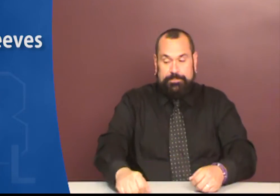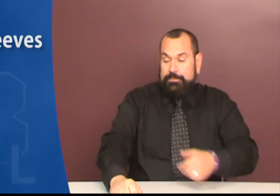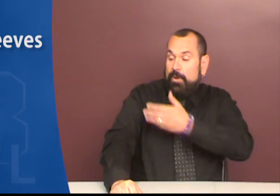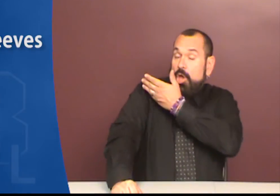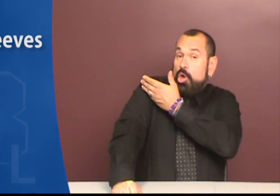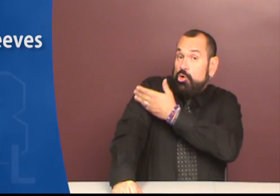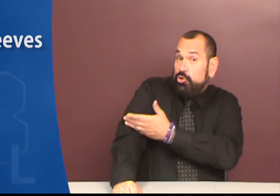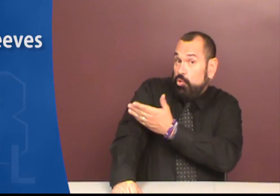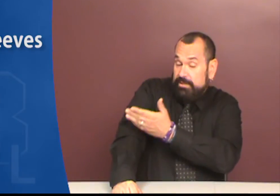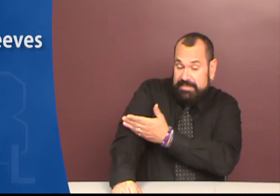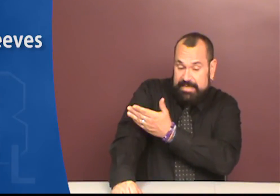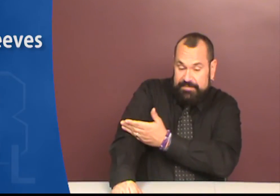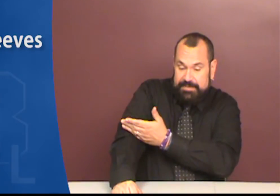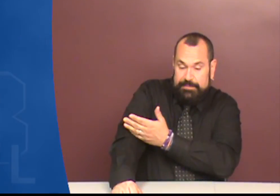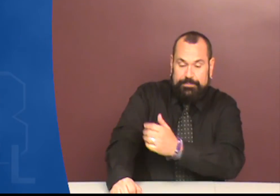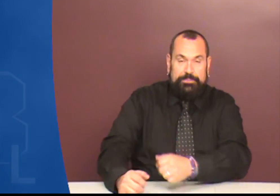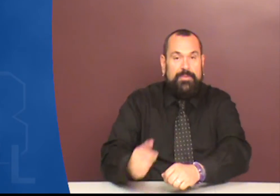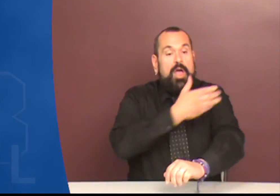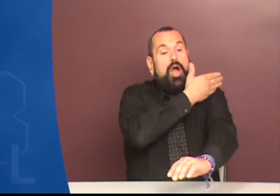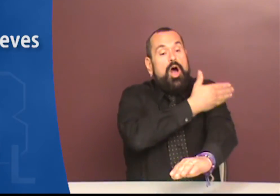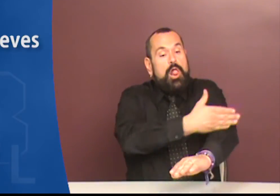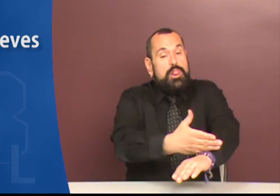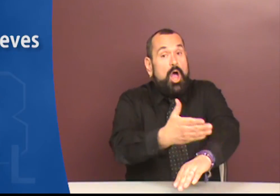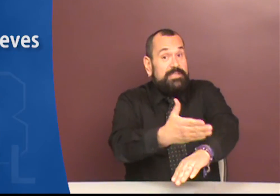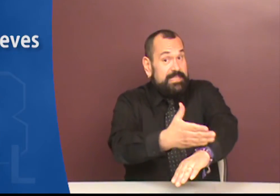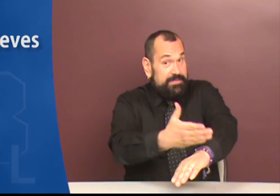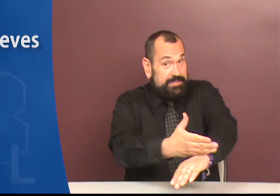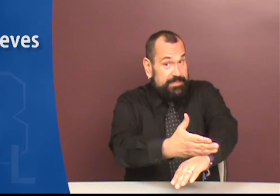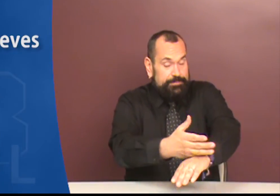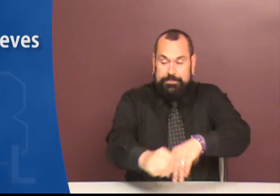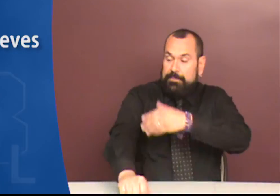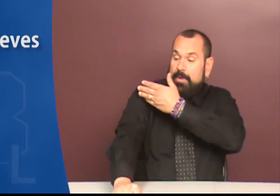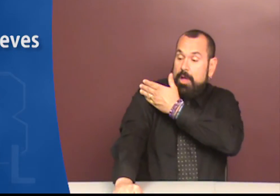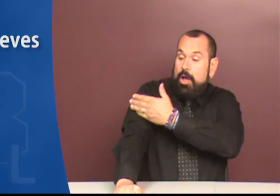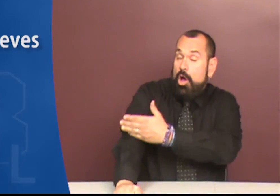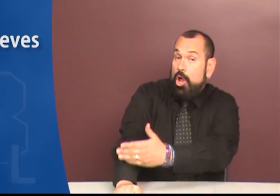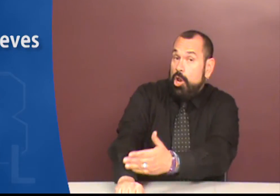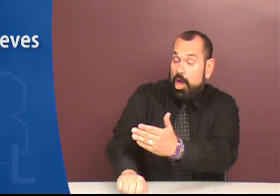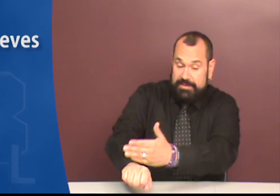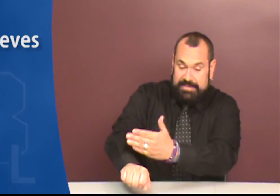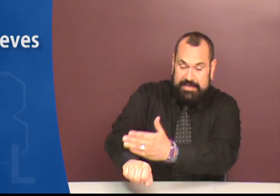Short sleeves. Long sleeves. Long sleeves.